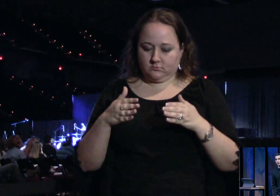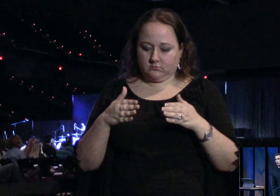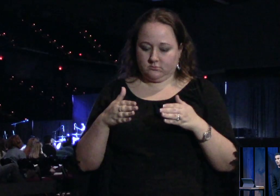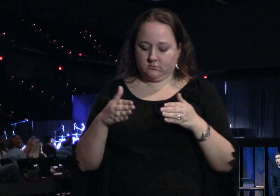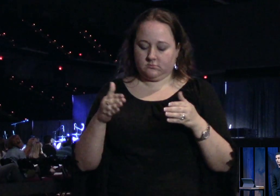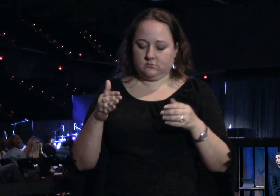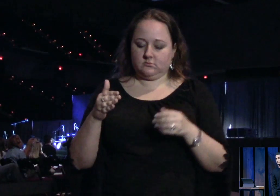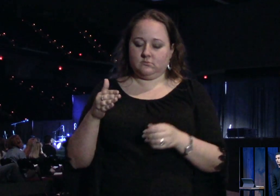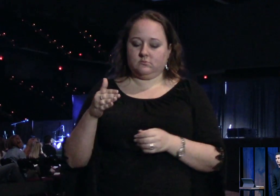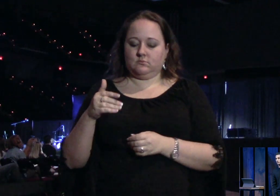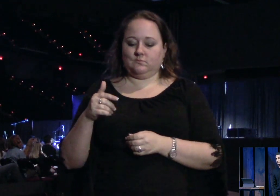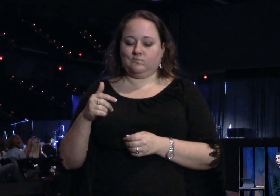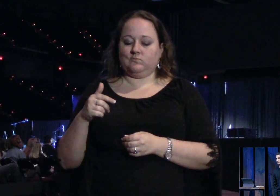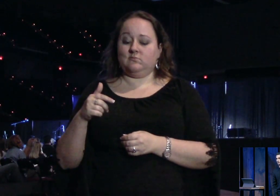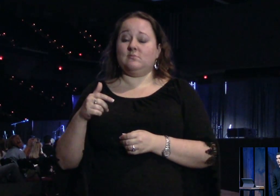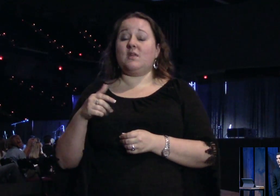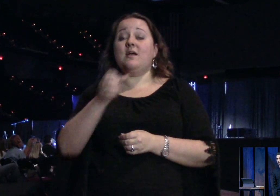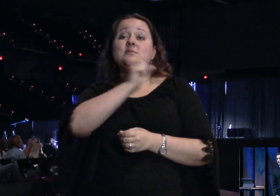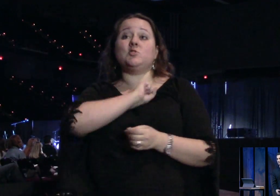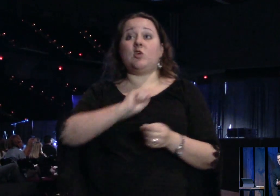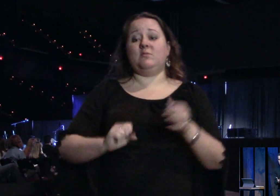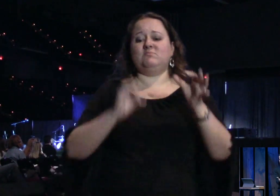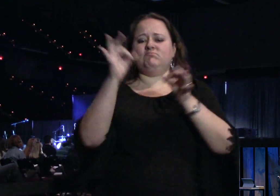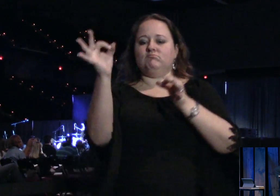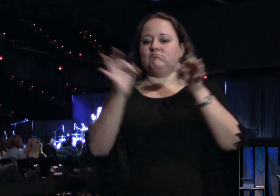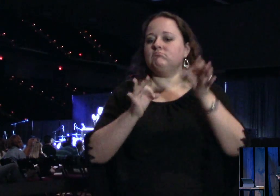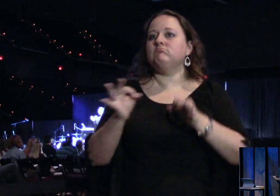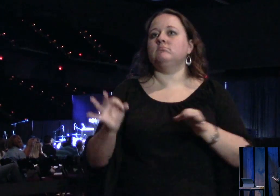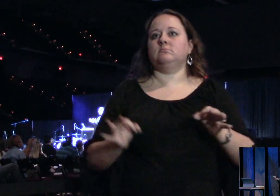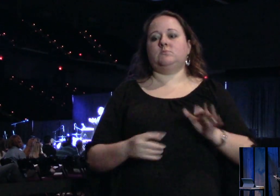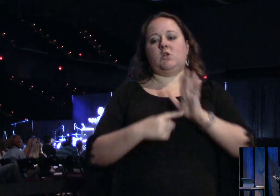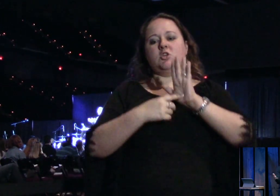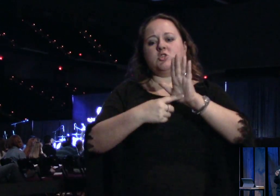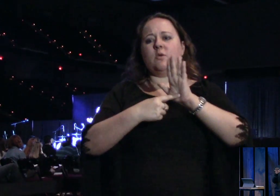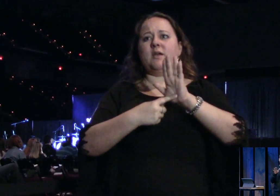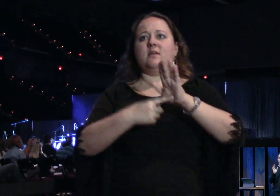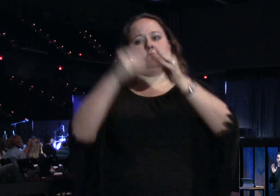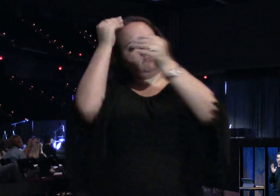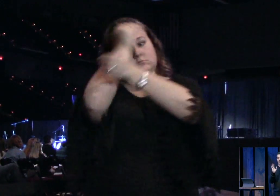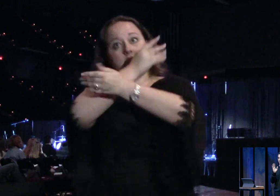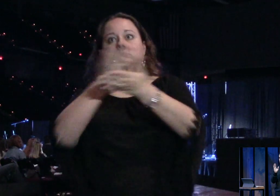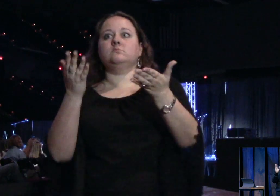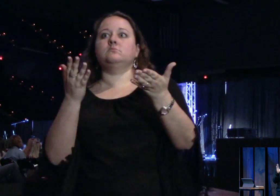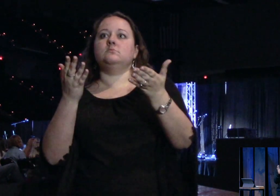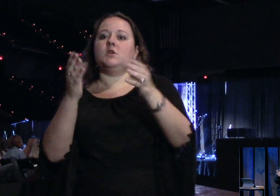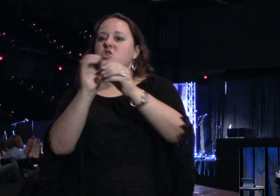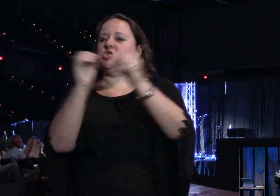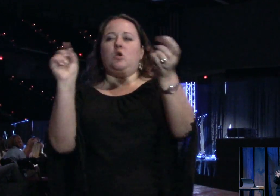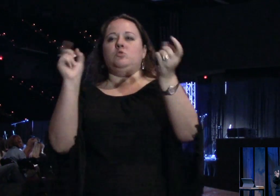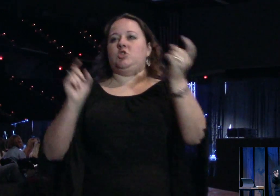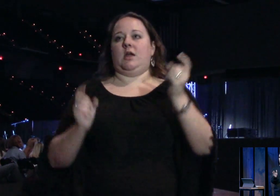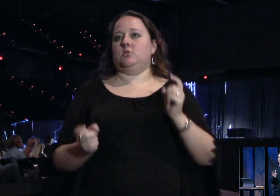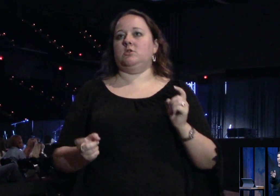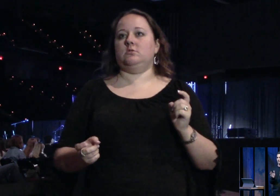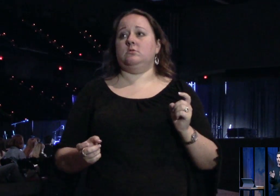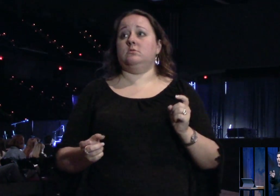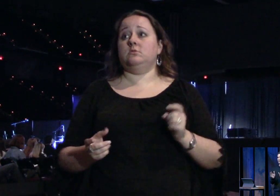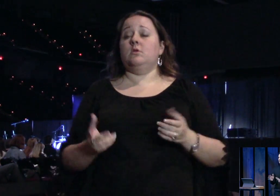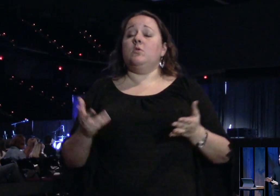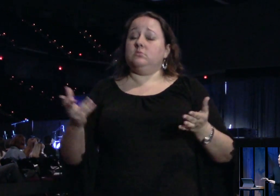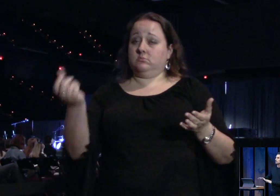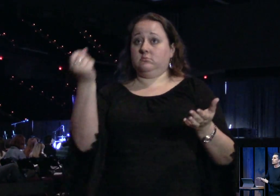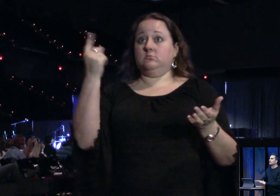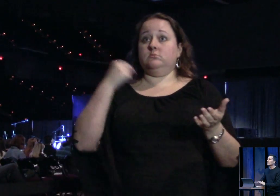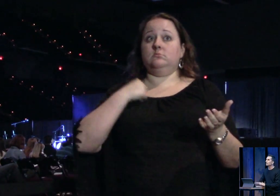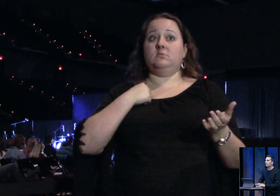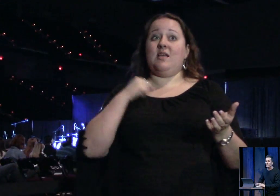material world. And he's exposing it to us. No makeup, no Photoshop.